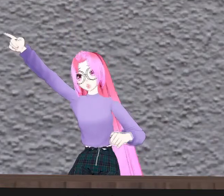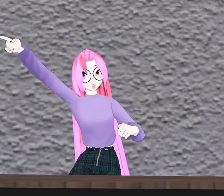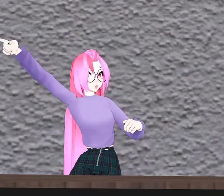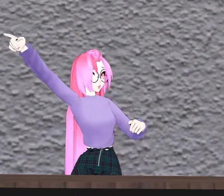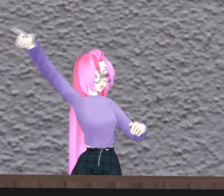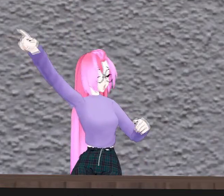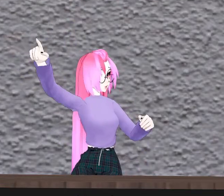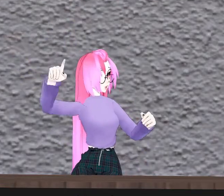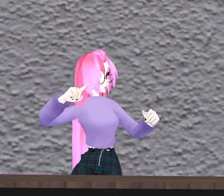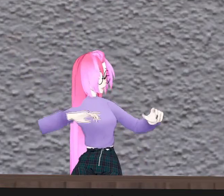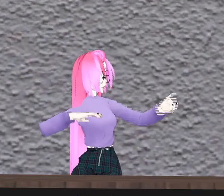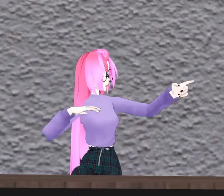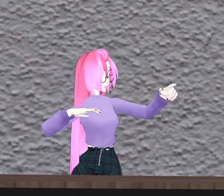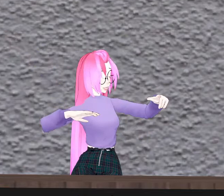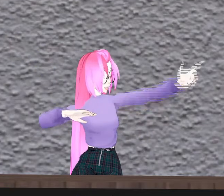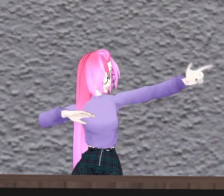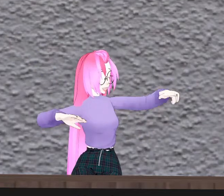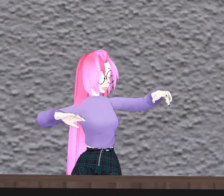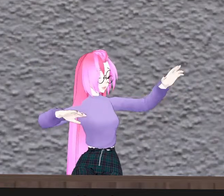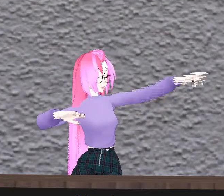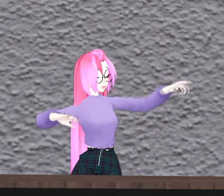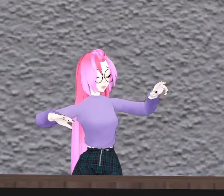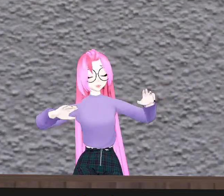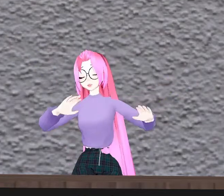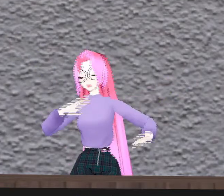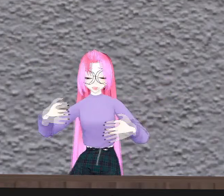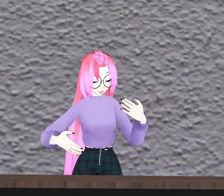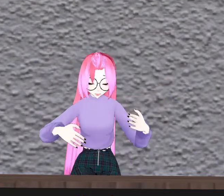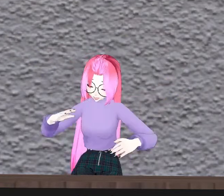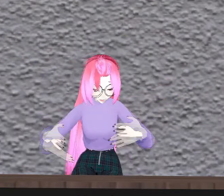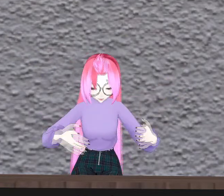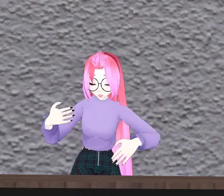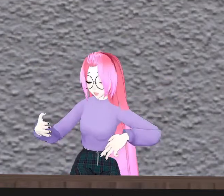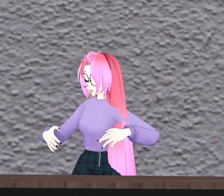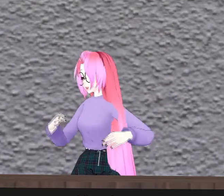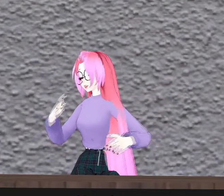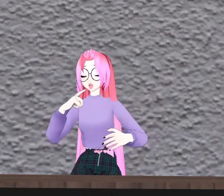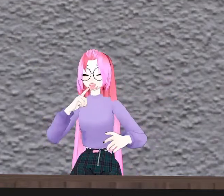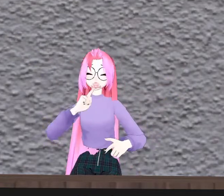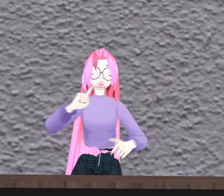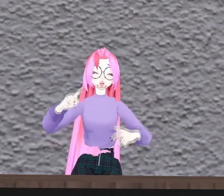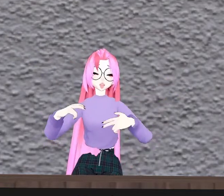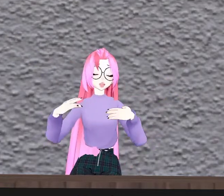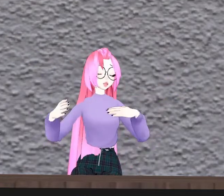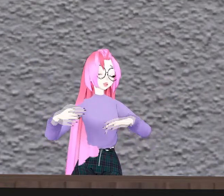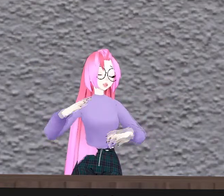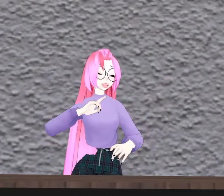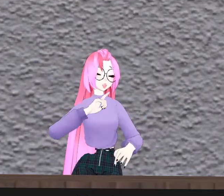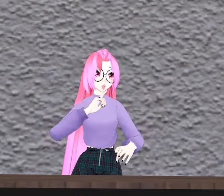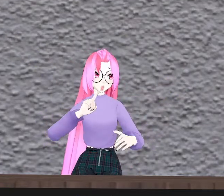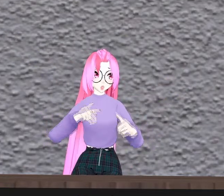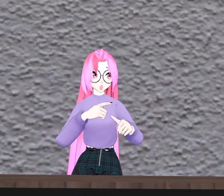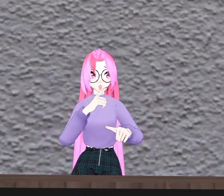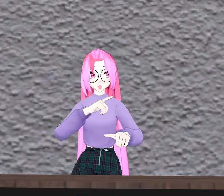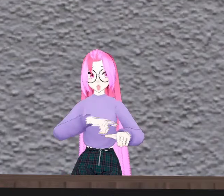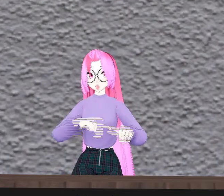first timer! You're a first timer! You're a first timer! You're a first timer! Welcome, welcome, welcome, welcome! I'm so happy to be your first